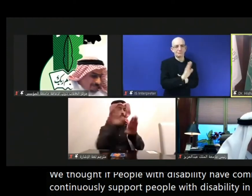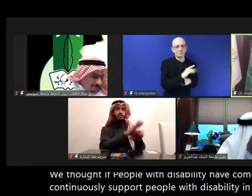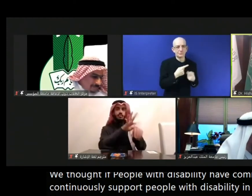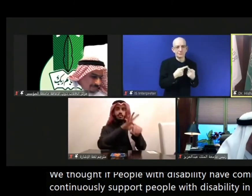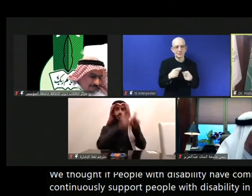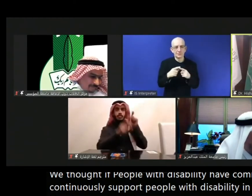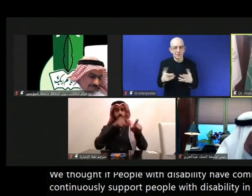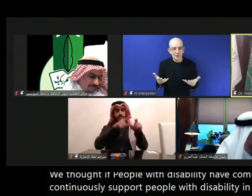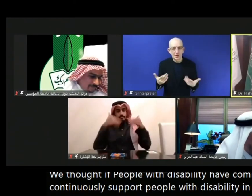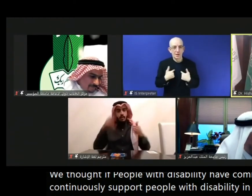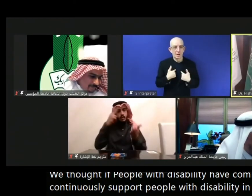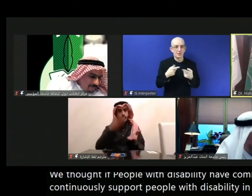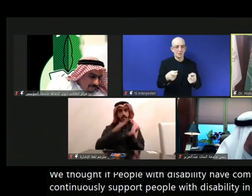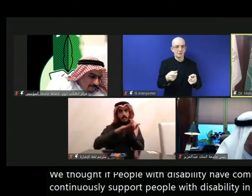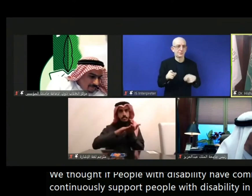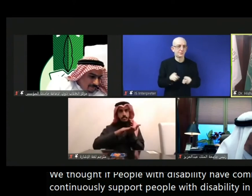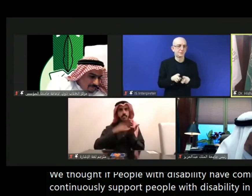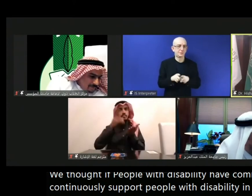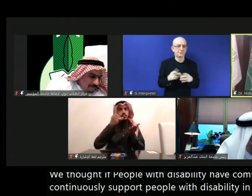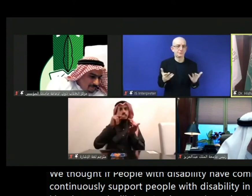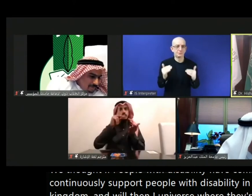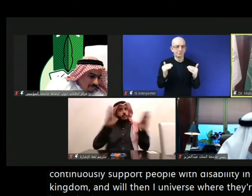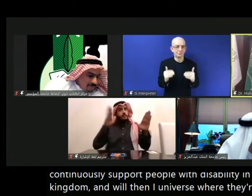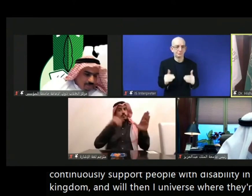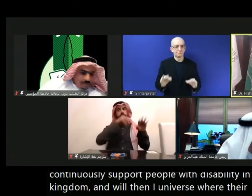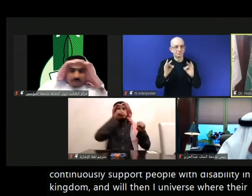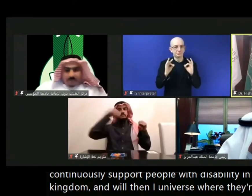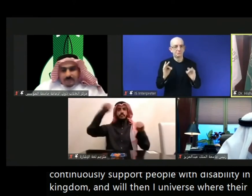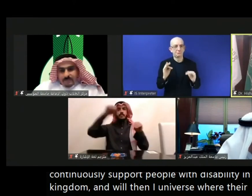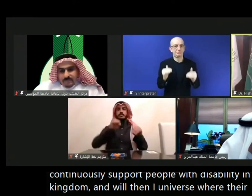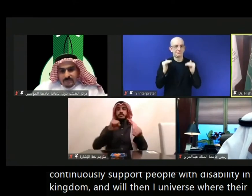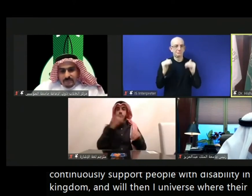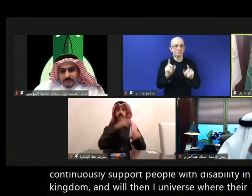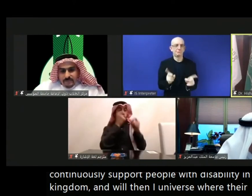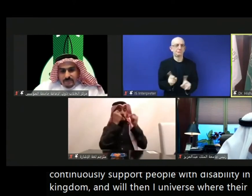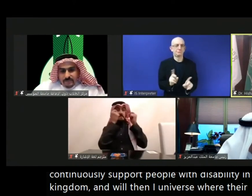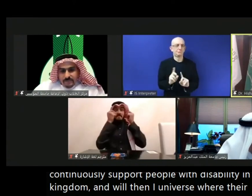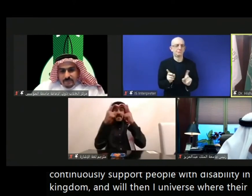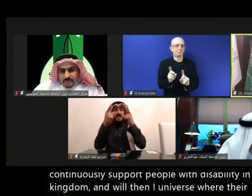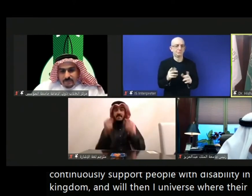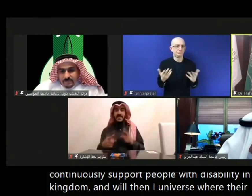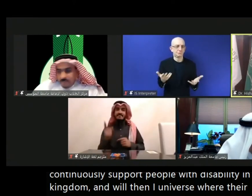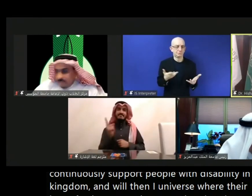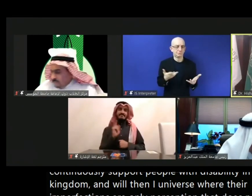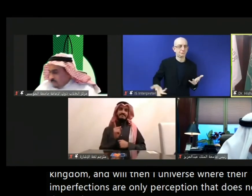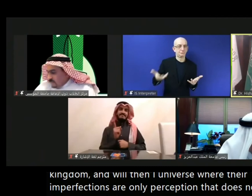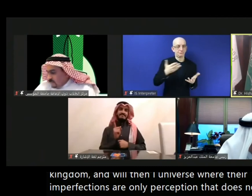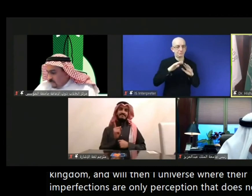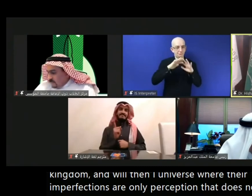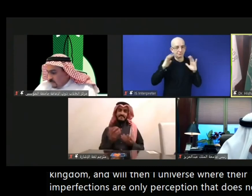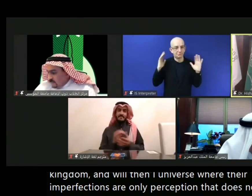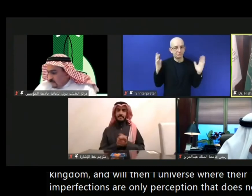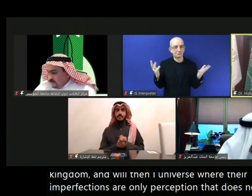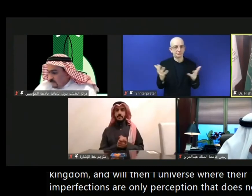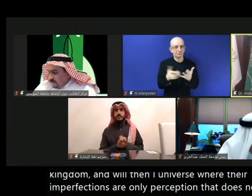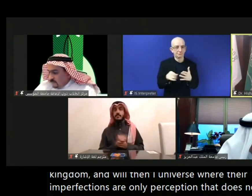a universe where their imperfections are only perception that does not determine who they